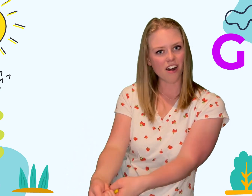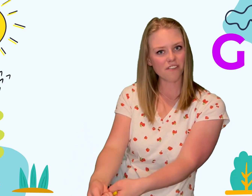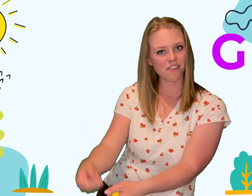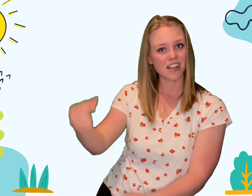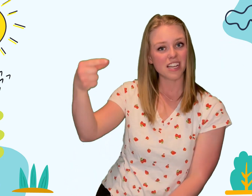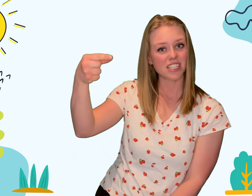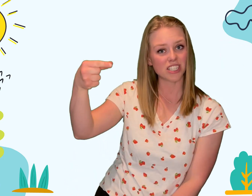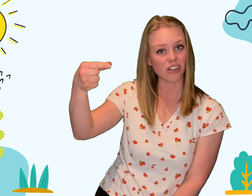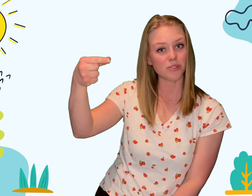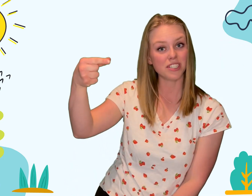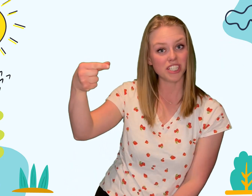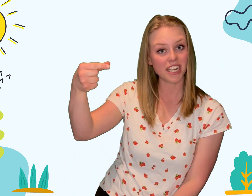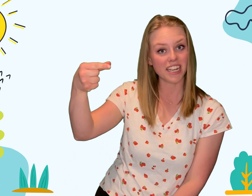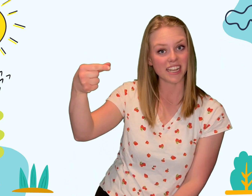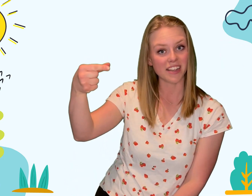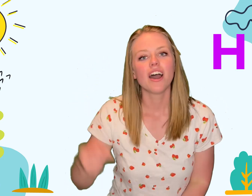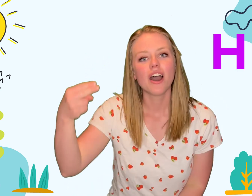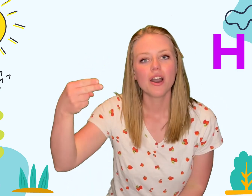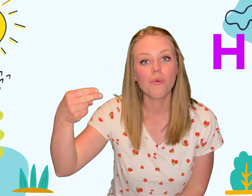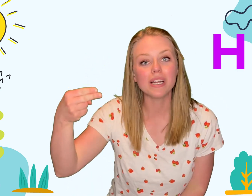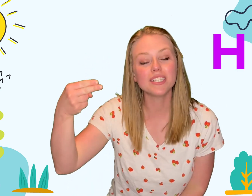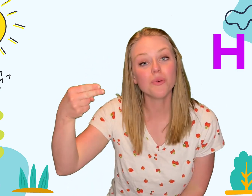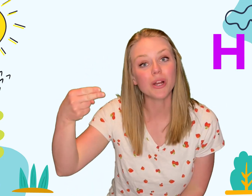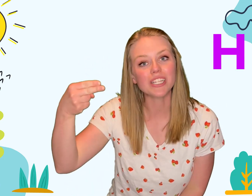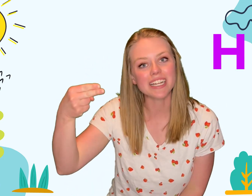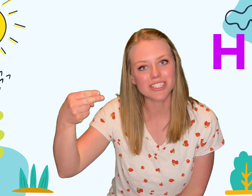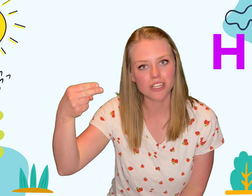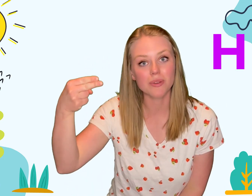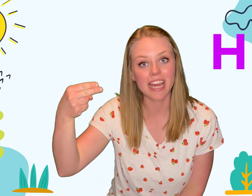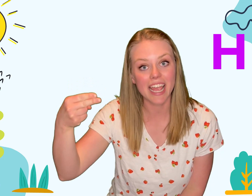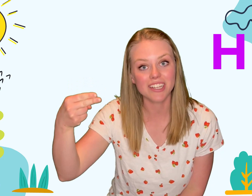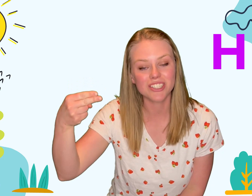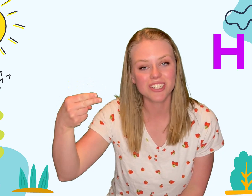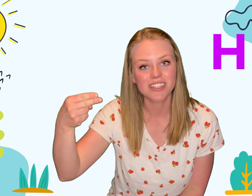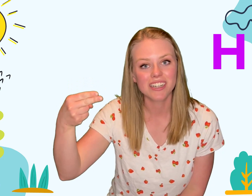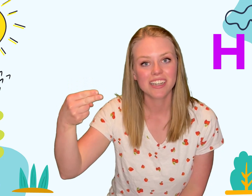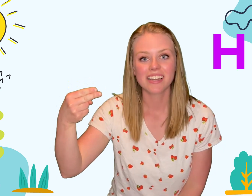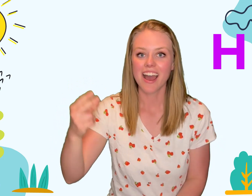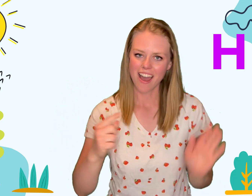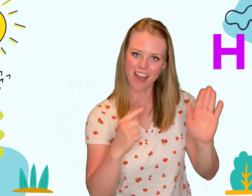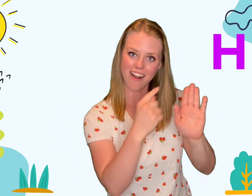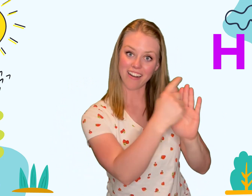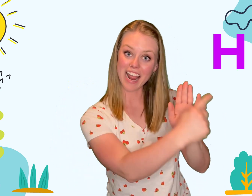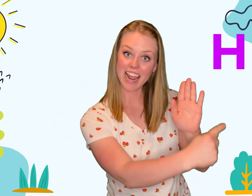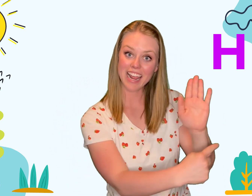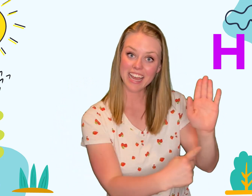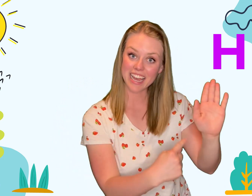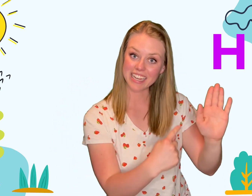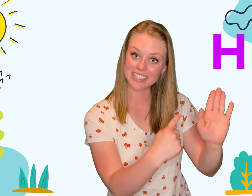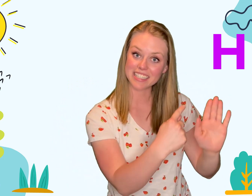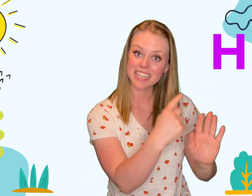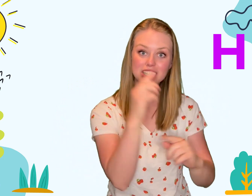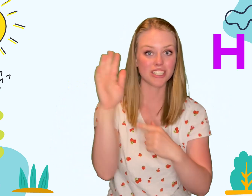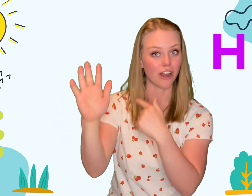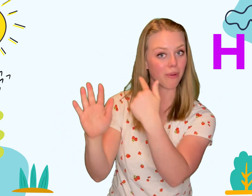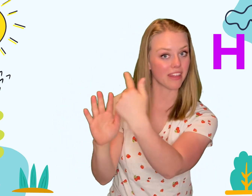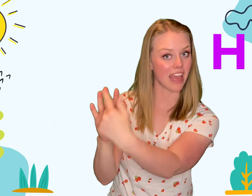Golf starts with G. What's a word that starts with H? Our hands start with